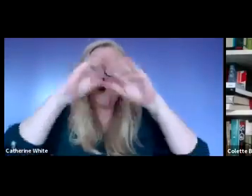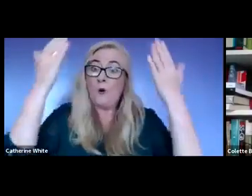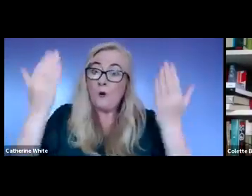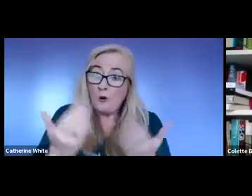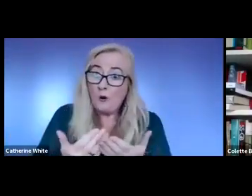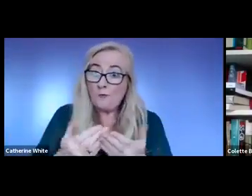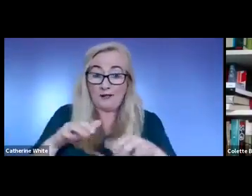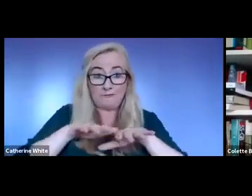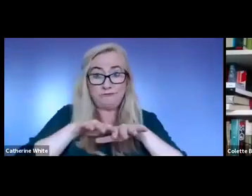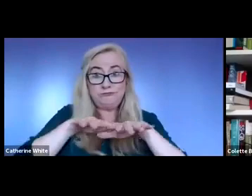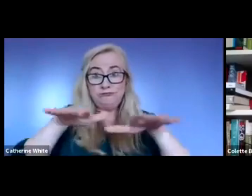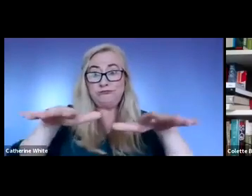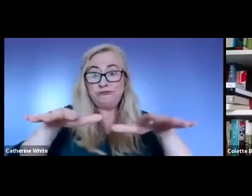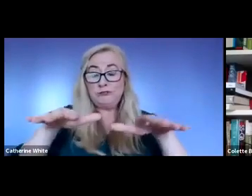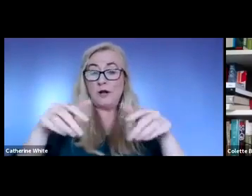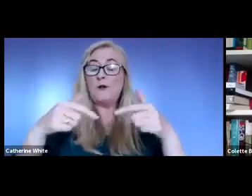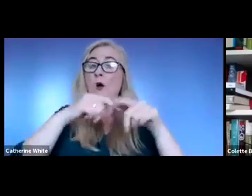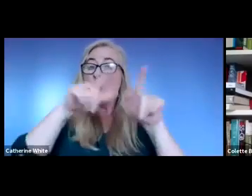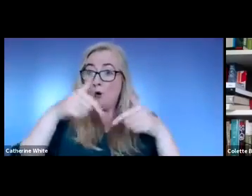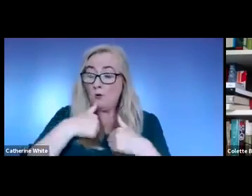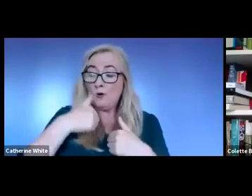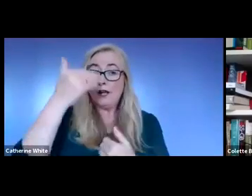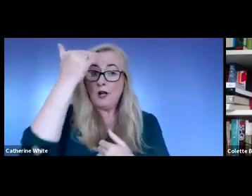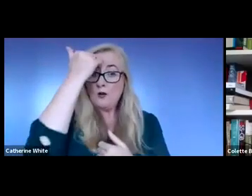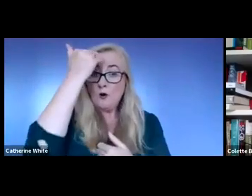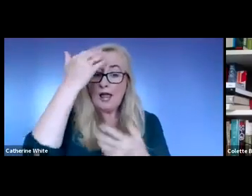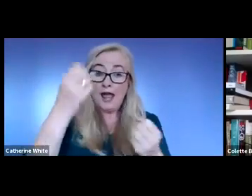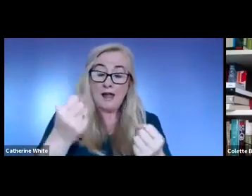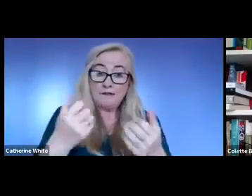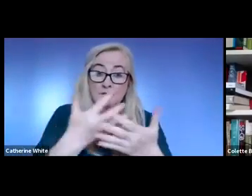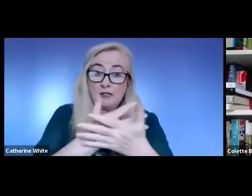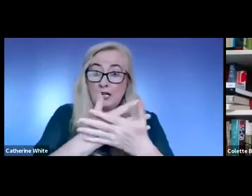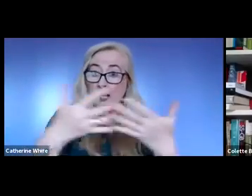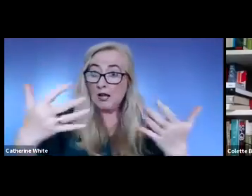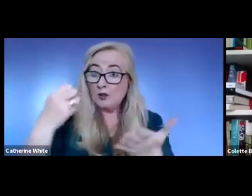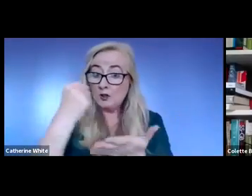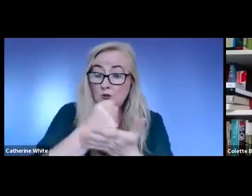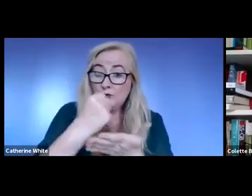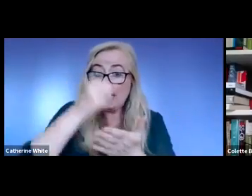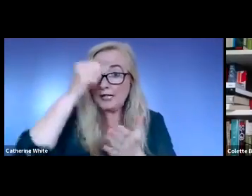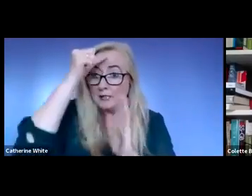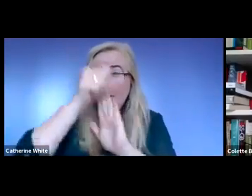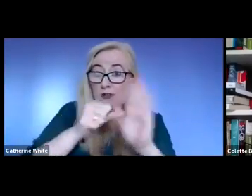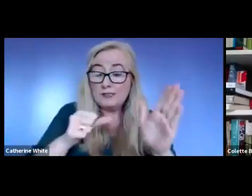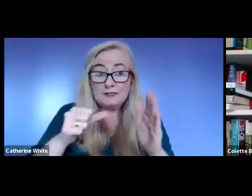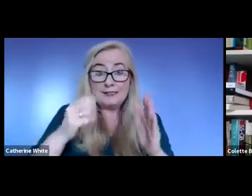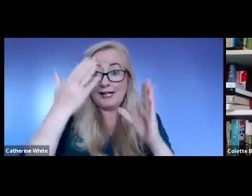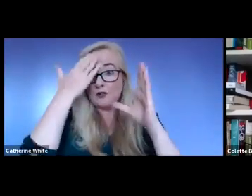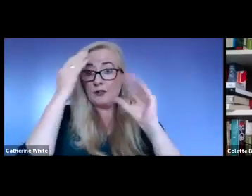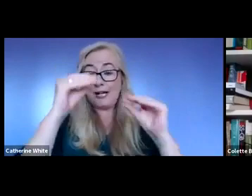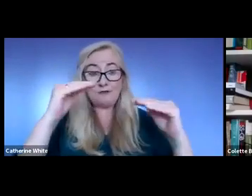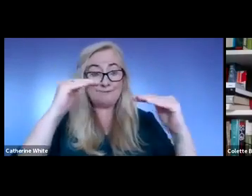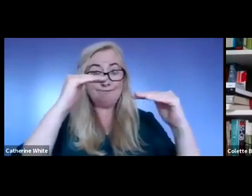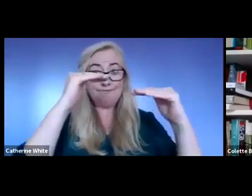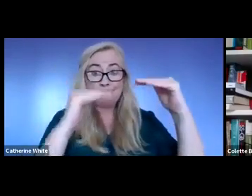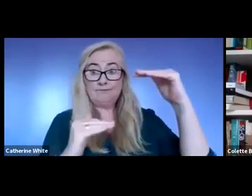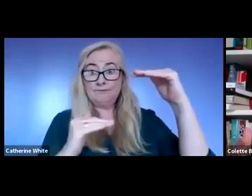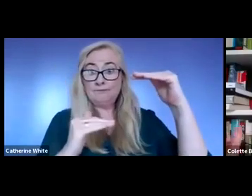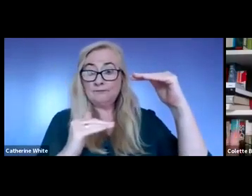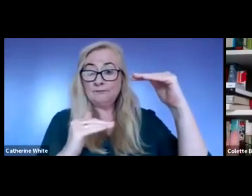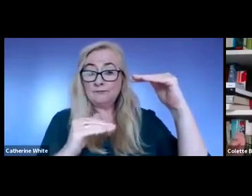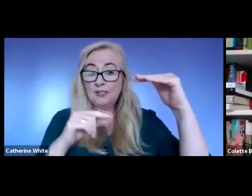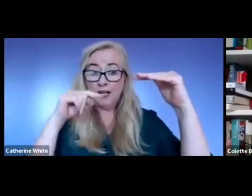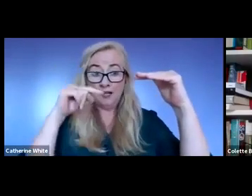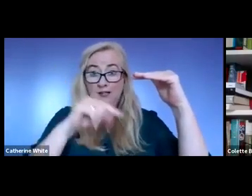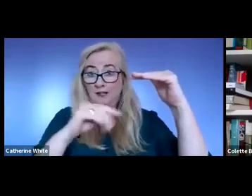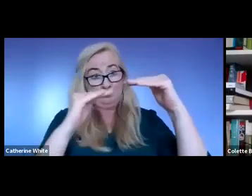And we know, for example, that there are a great number of students experiencing educational disadvantage who that gap will